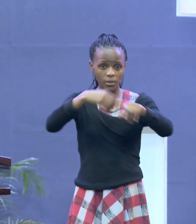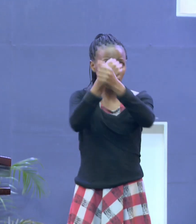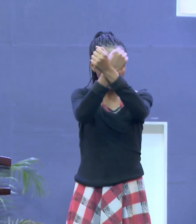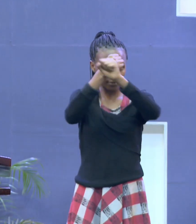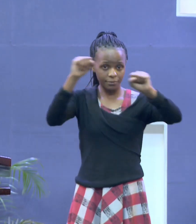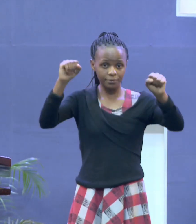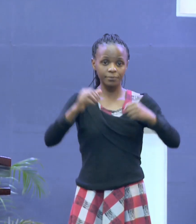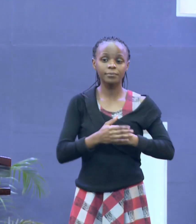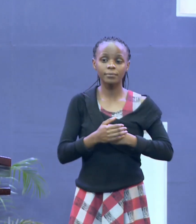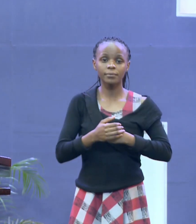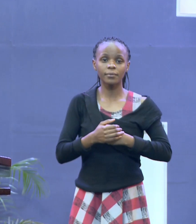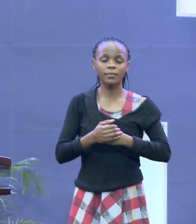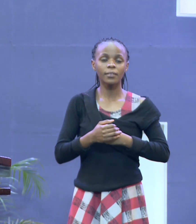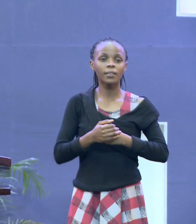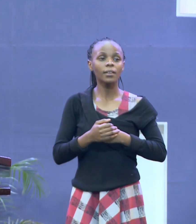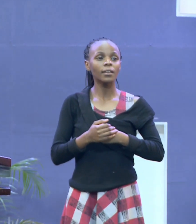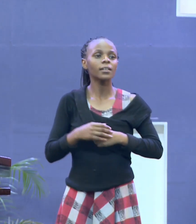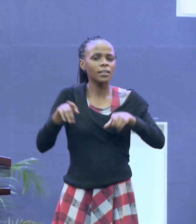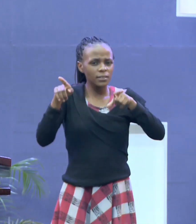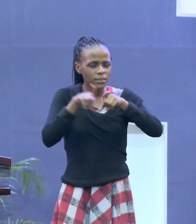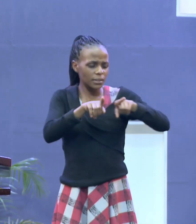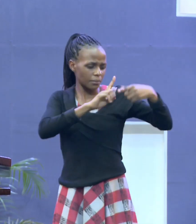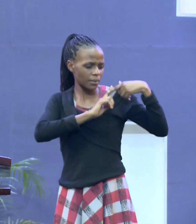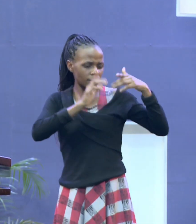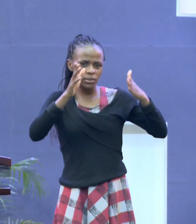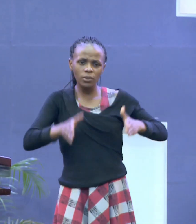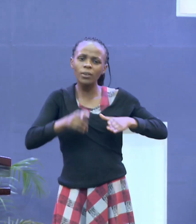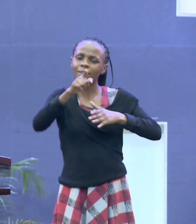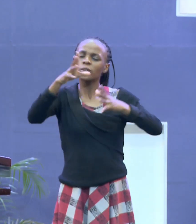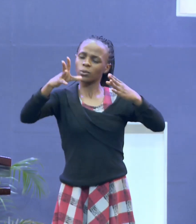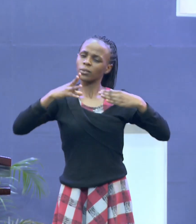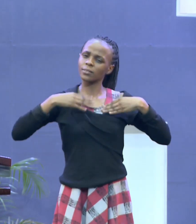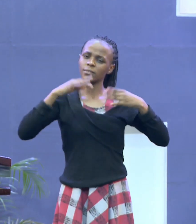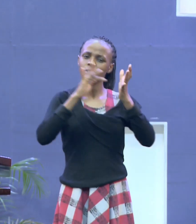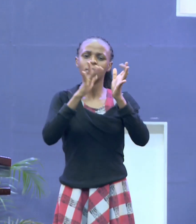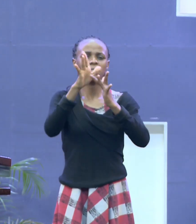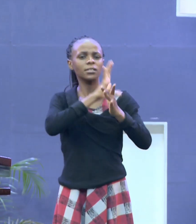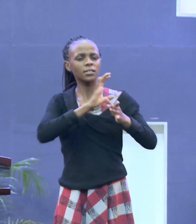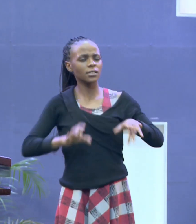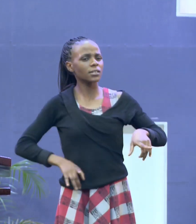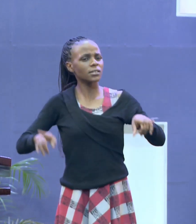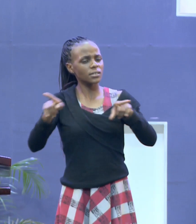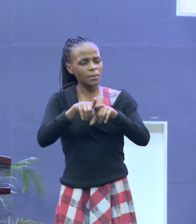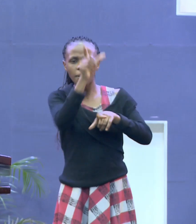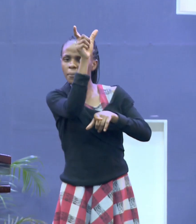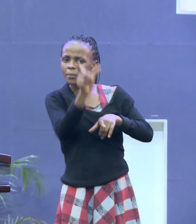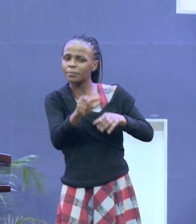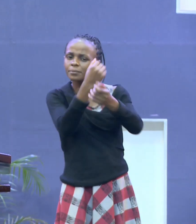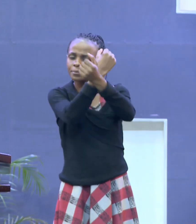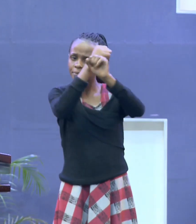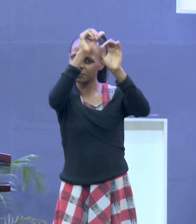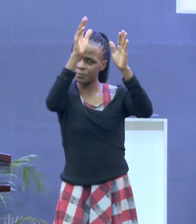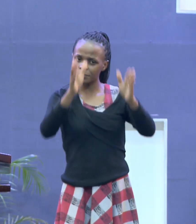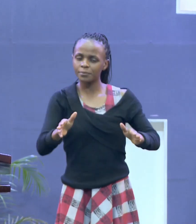received salvation. Ngo mukristayo walokoka wakiriza Yesu Kristo kubera umulokozi wo. As a Christian you accepted Jesus Christ to be your Lord